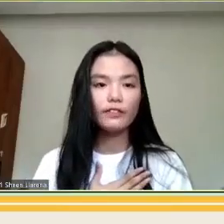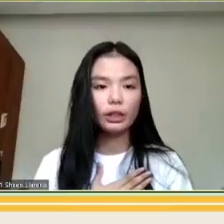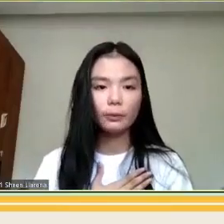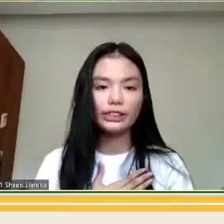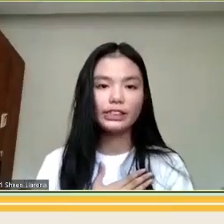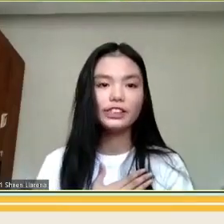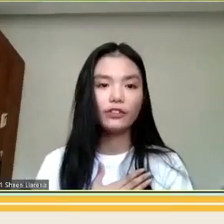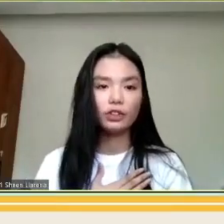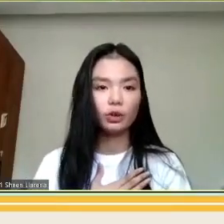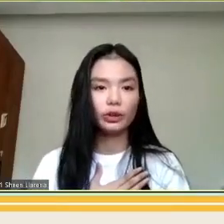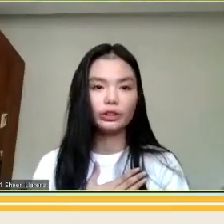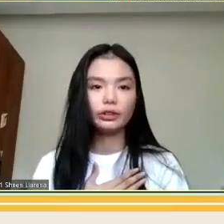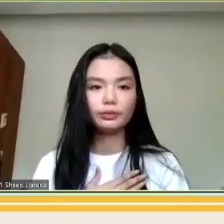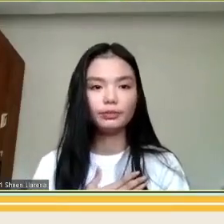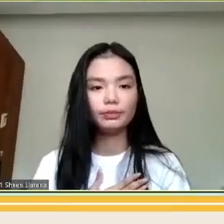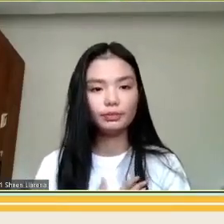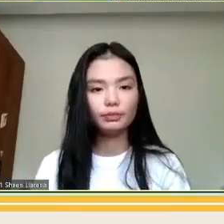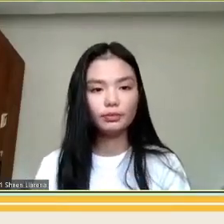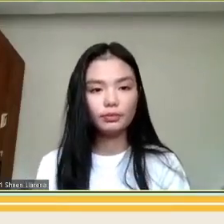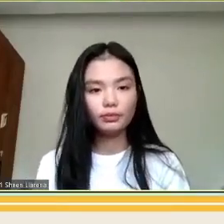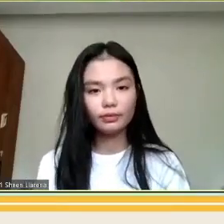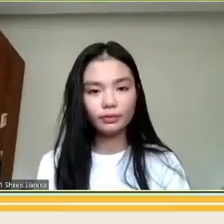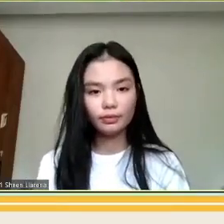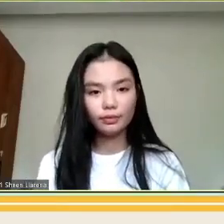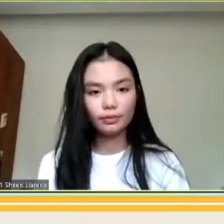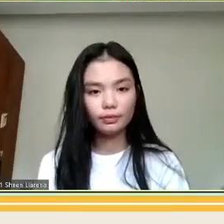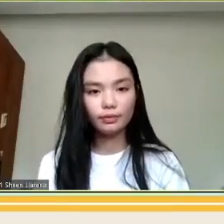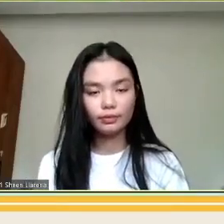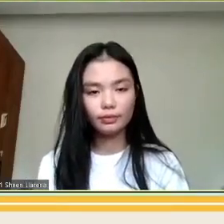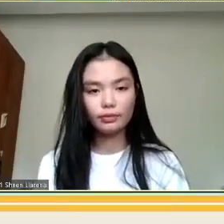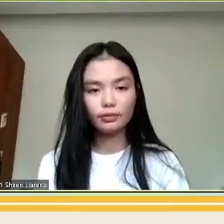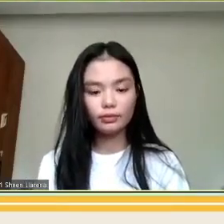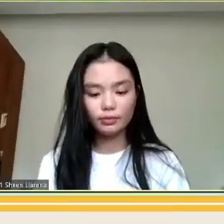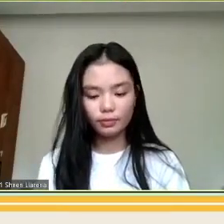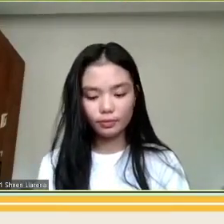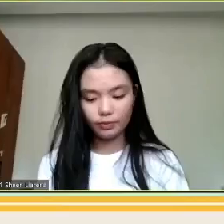Remain still and feel the presence of the Lord.